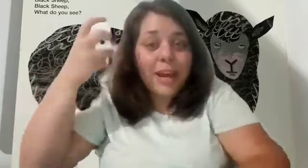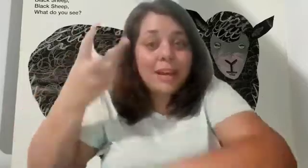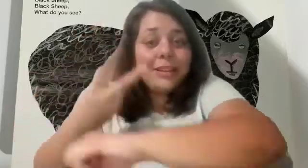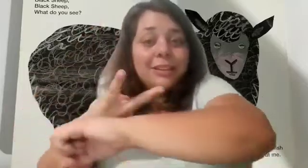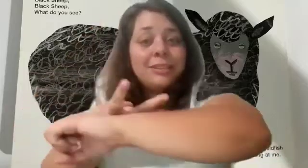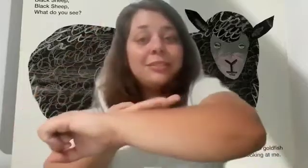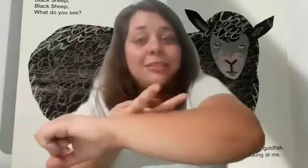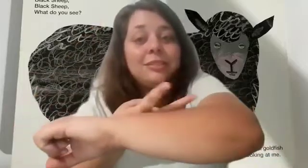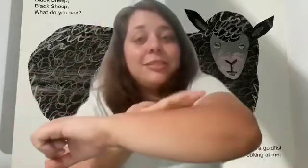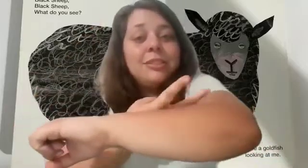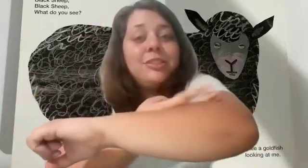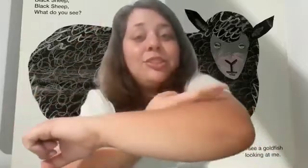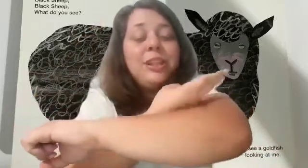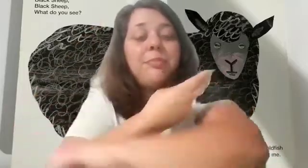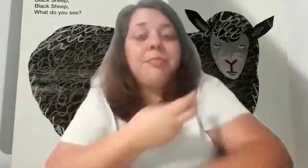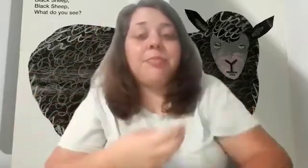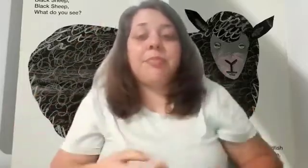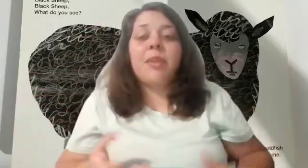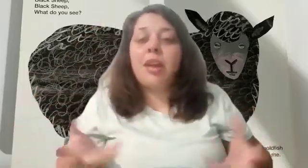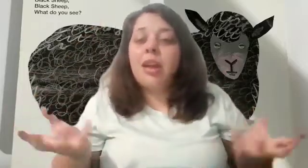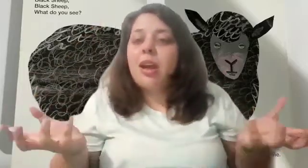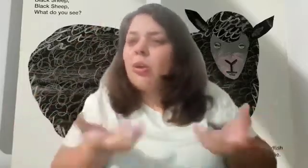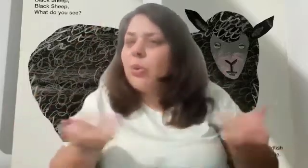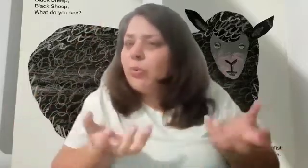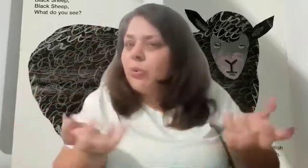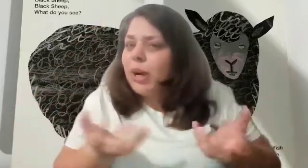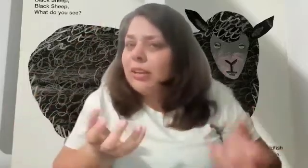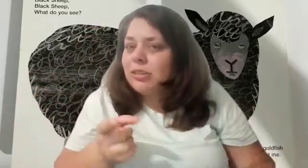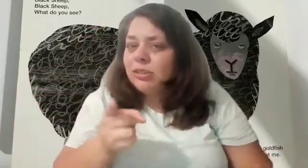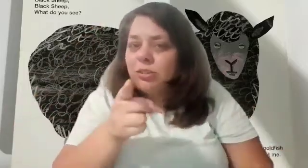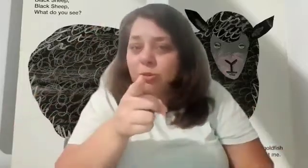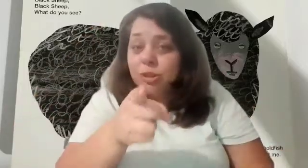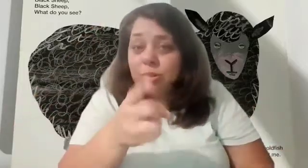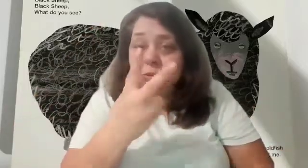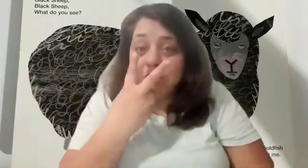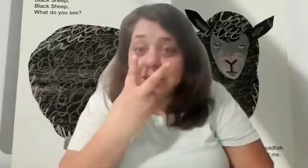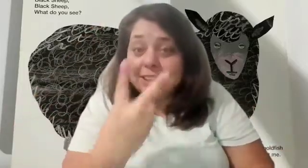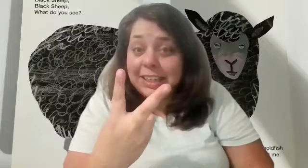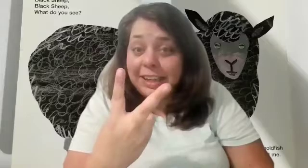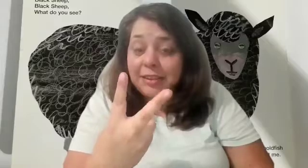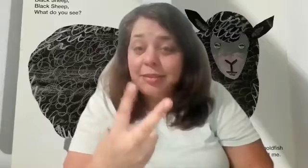black sheep. What do you see?